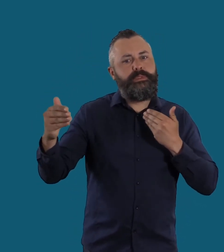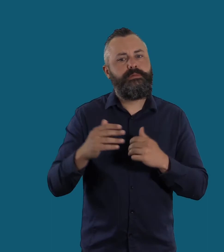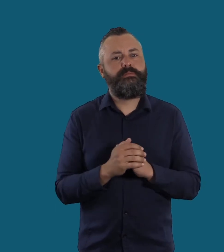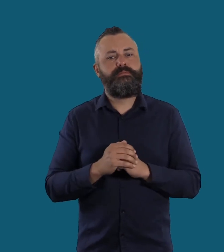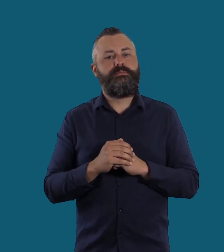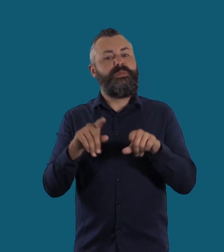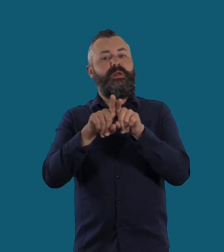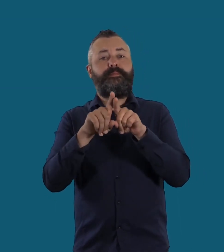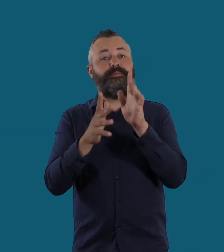chimneys and overhead fittings,